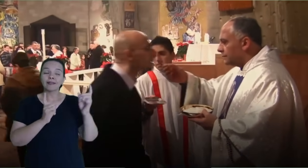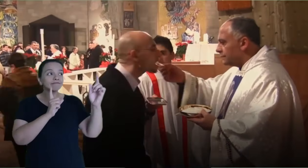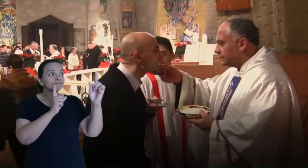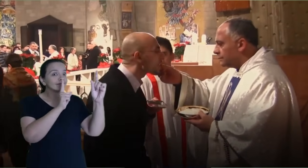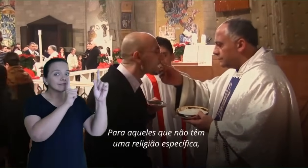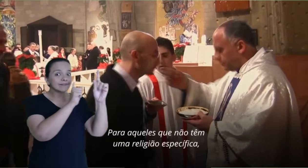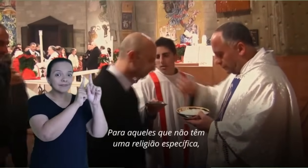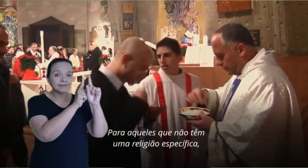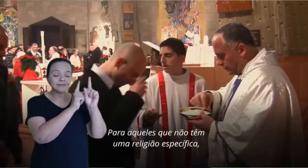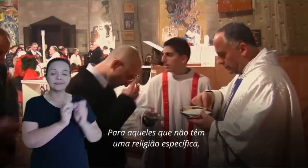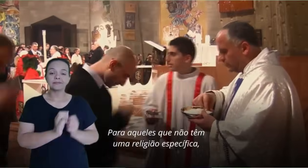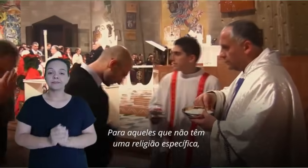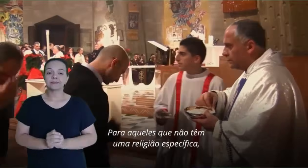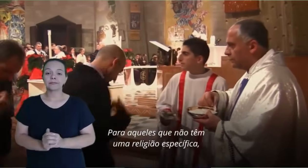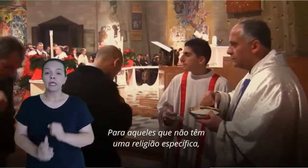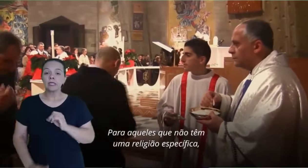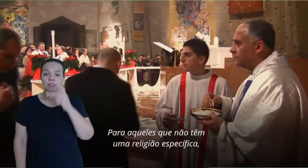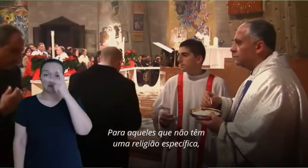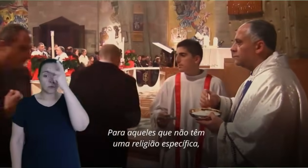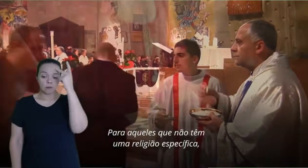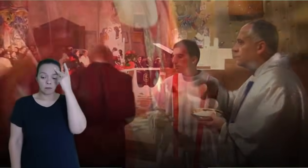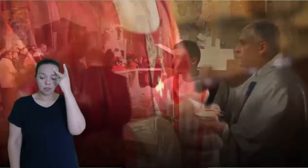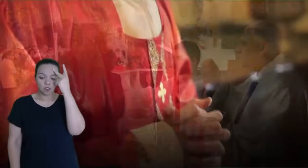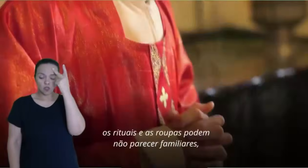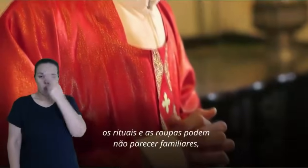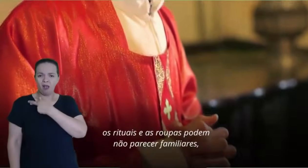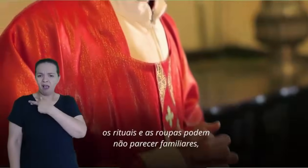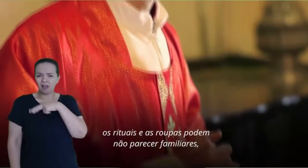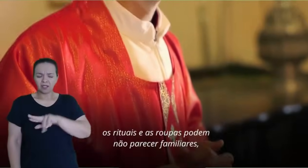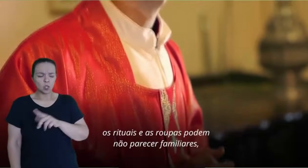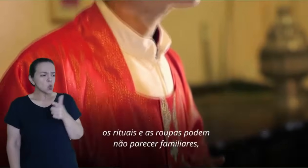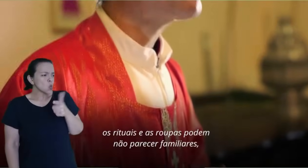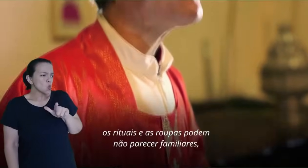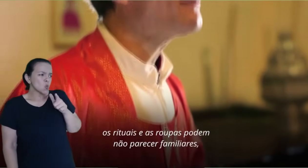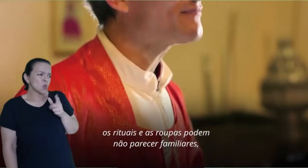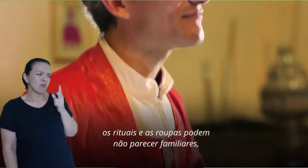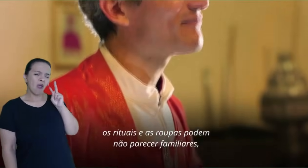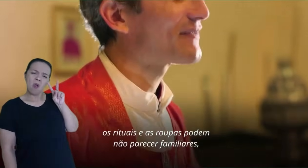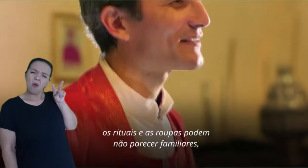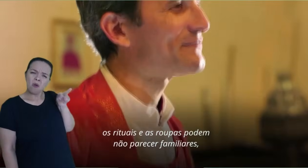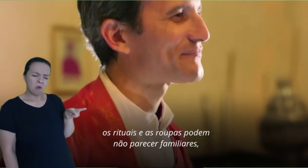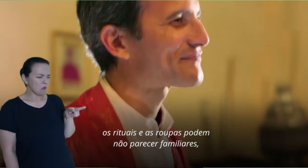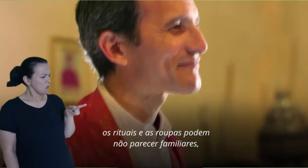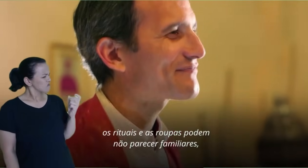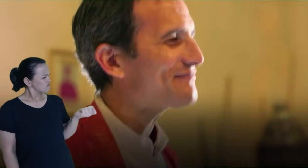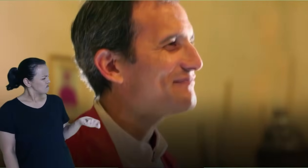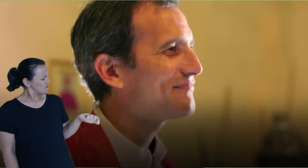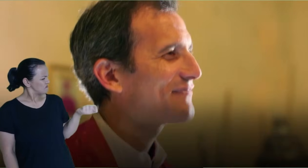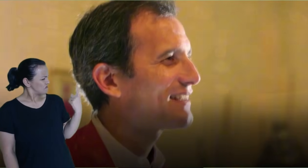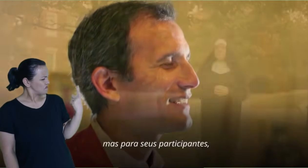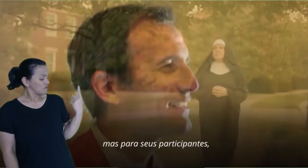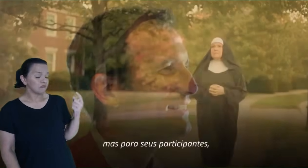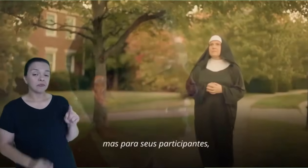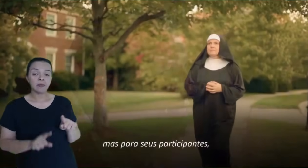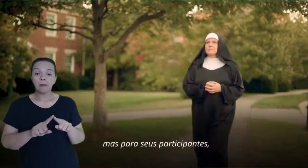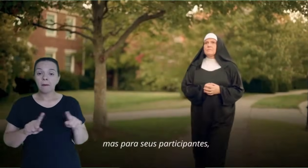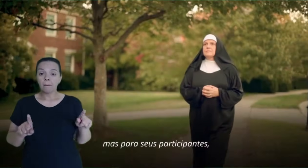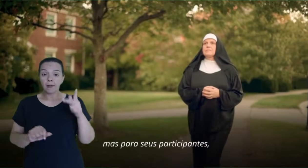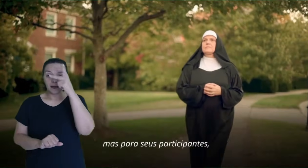To those outside a particular faith, the ceremonies and clothing may seem unfamiliar, but for the participants, they